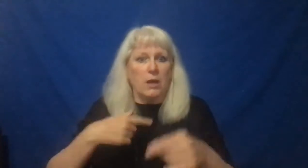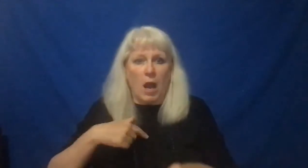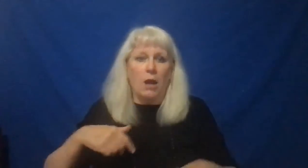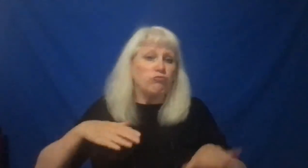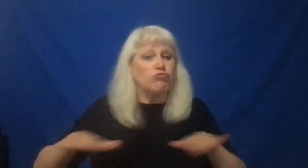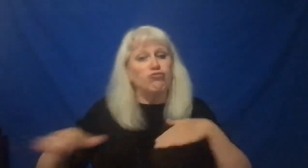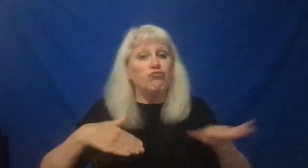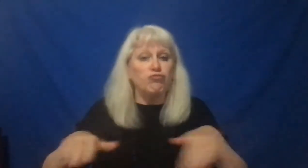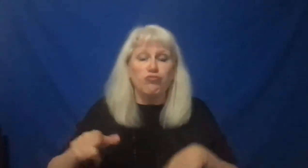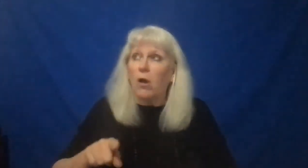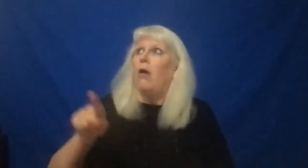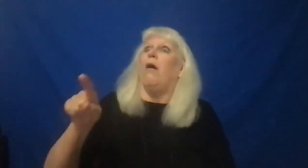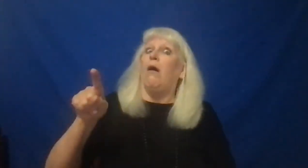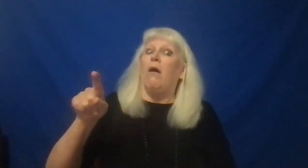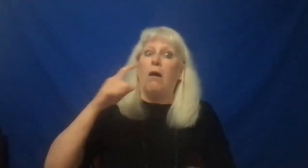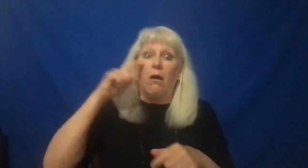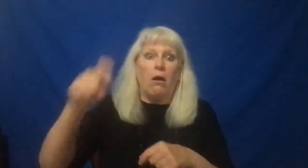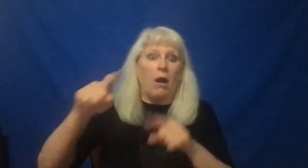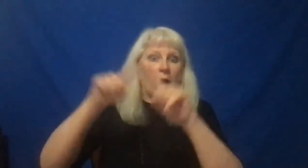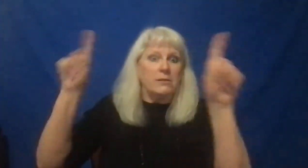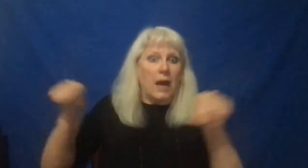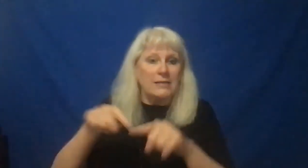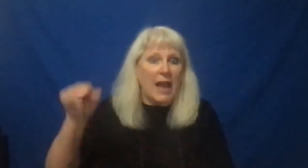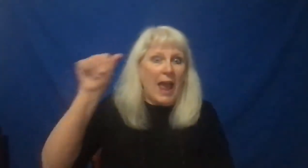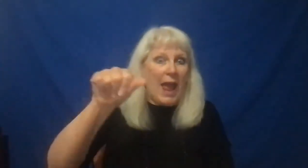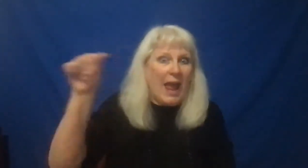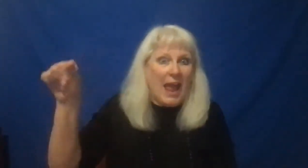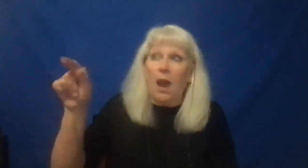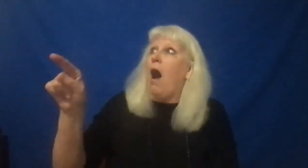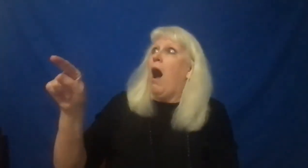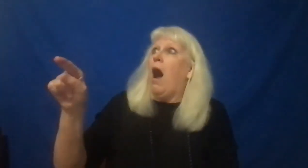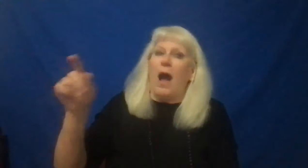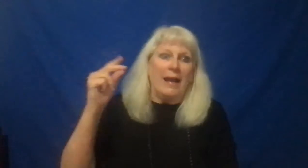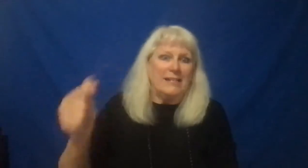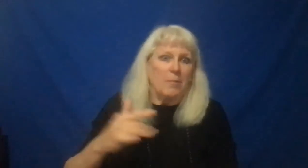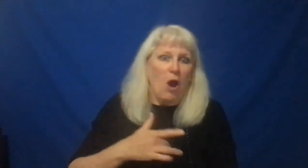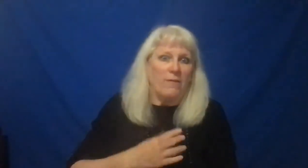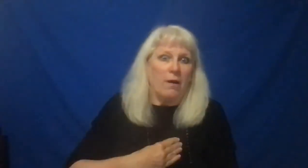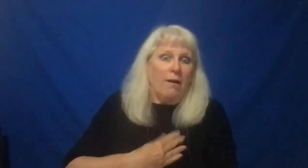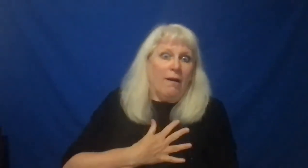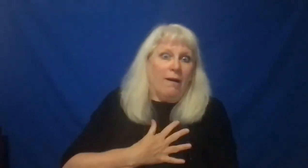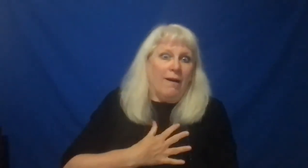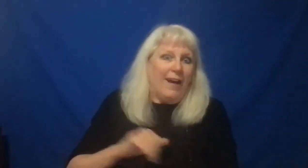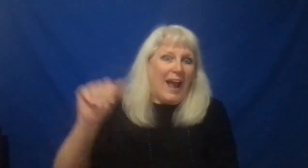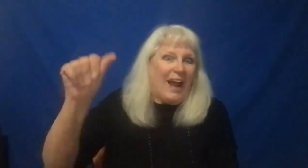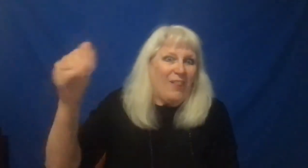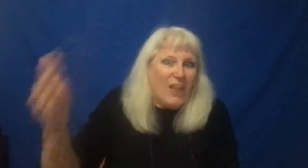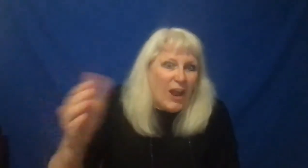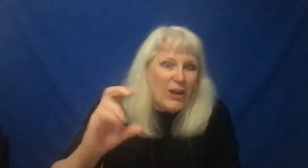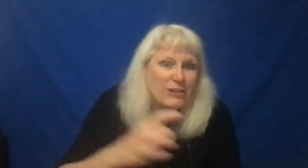AA, and my heart just is so connected. but it tells the unity that we experience